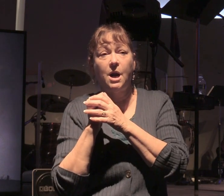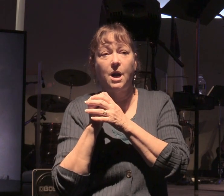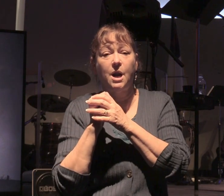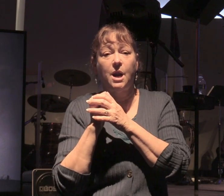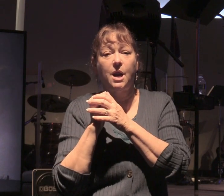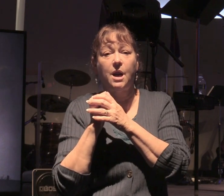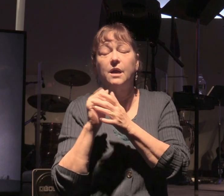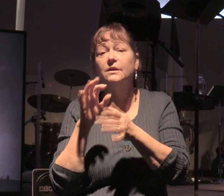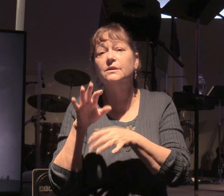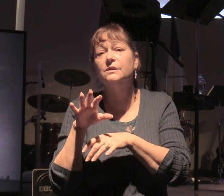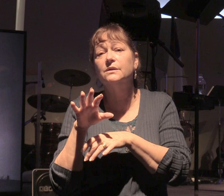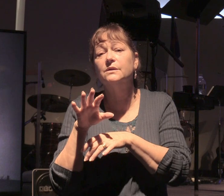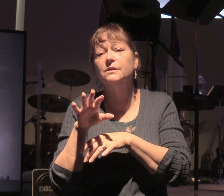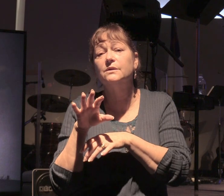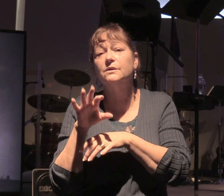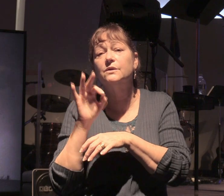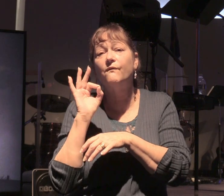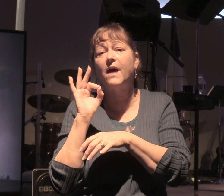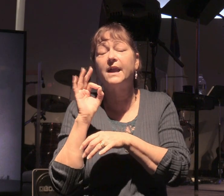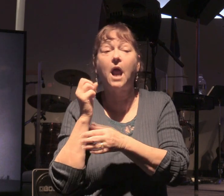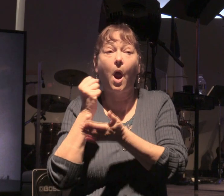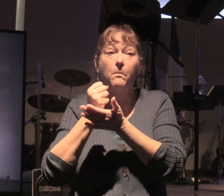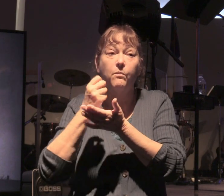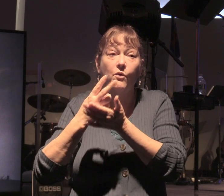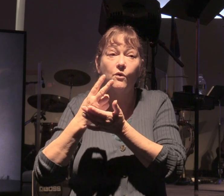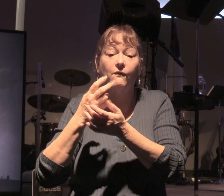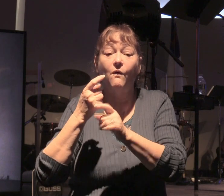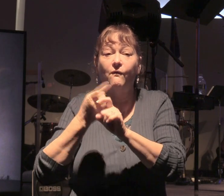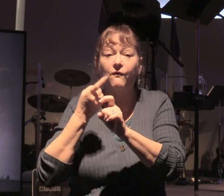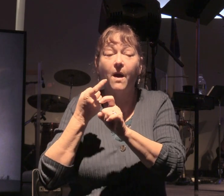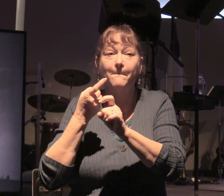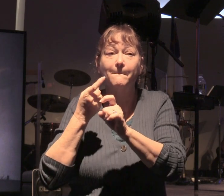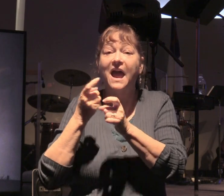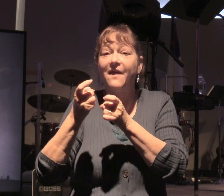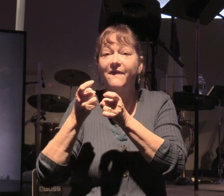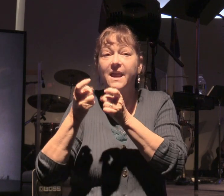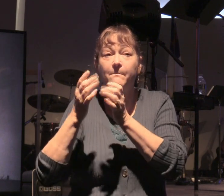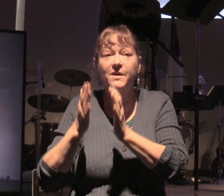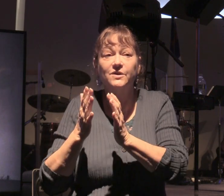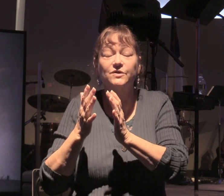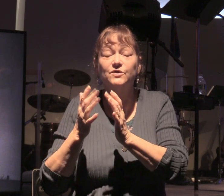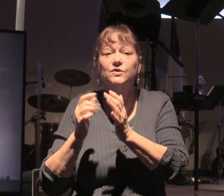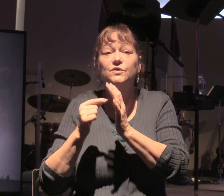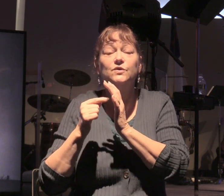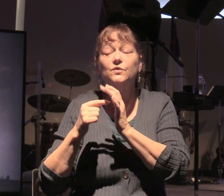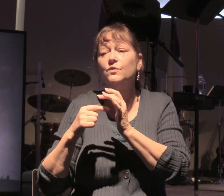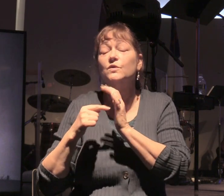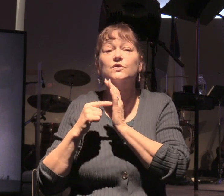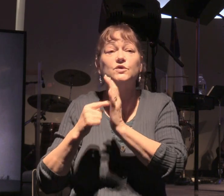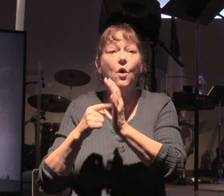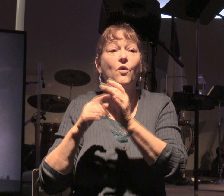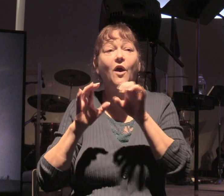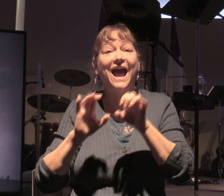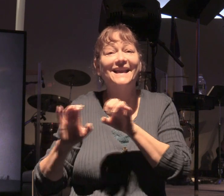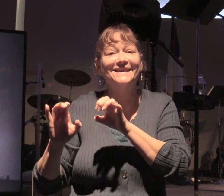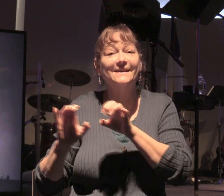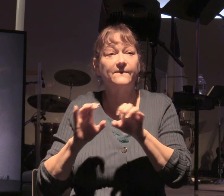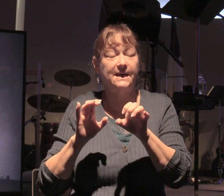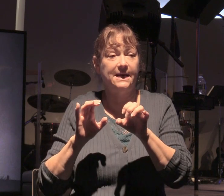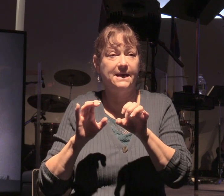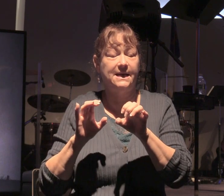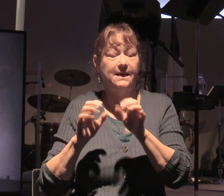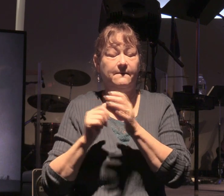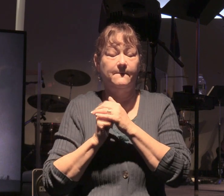to find an approval from the administration to express their activity. And